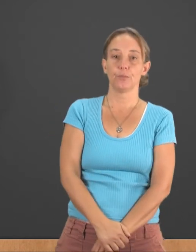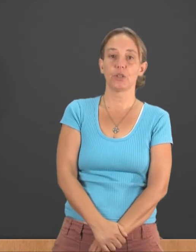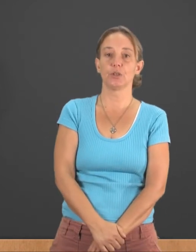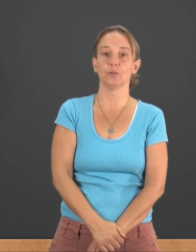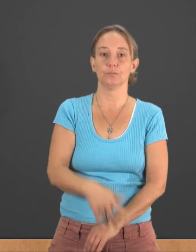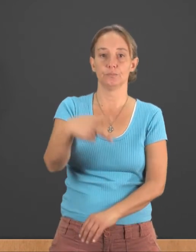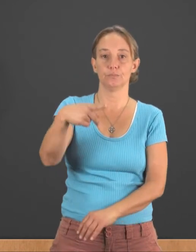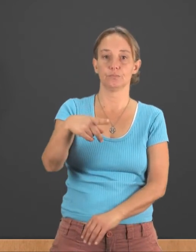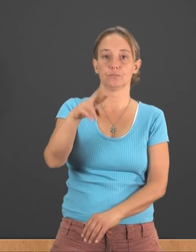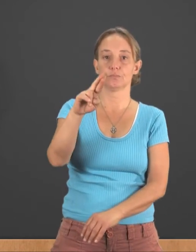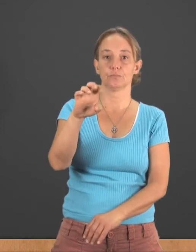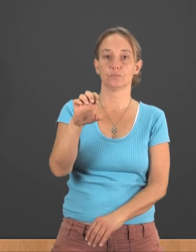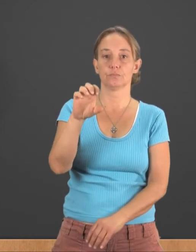Pressure.